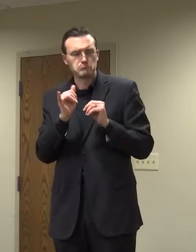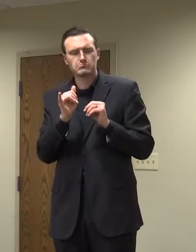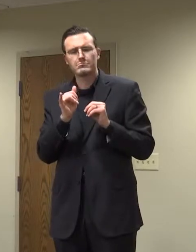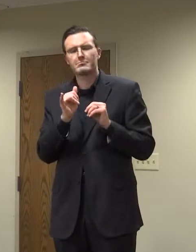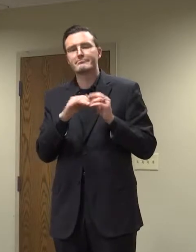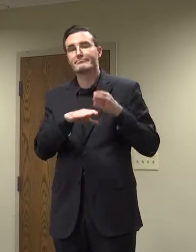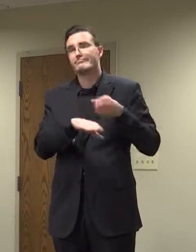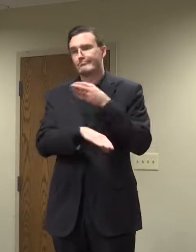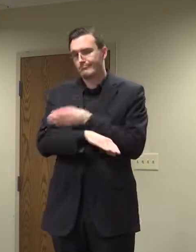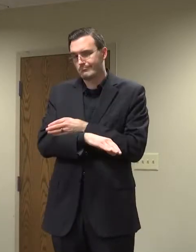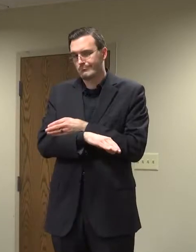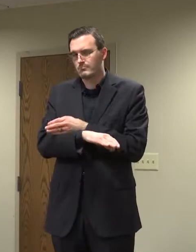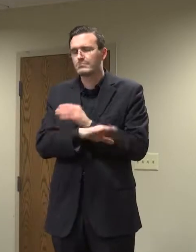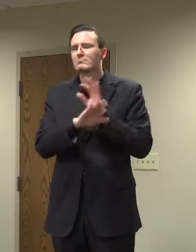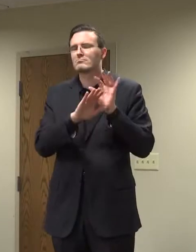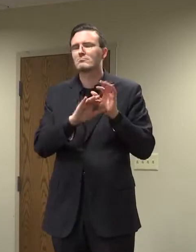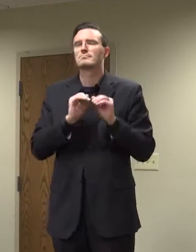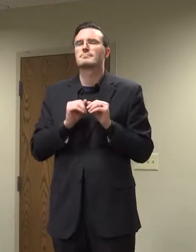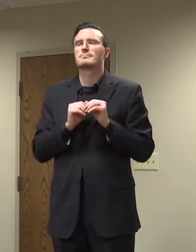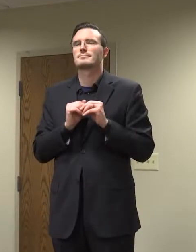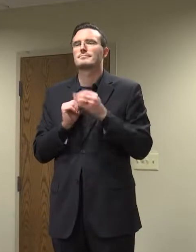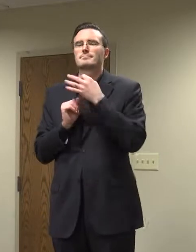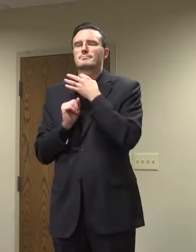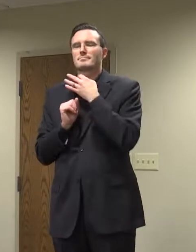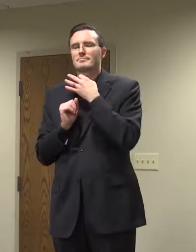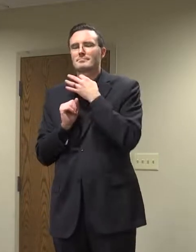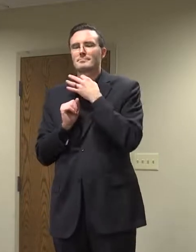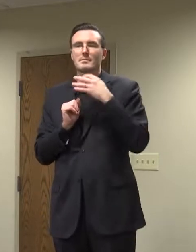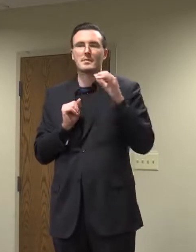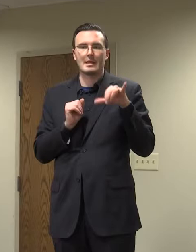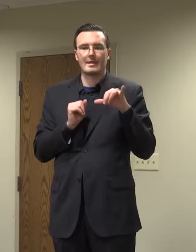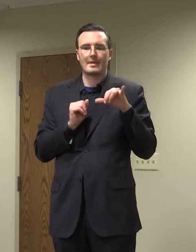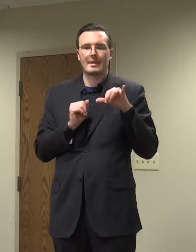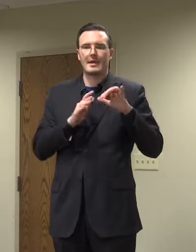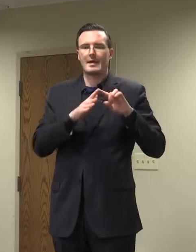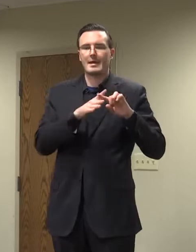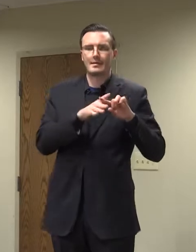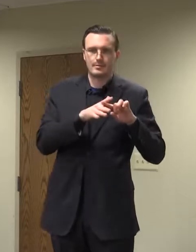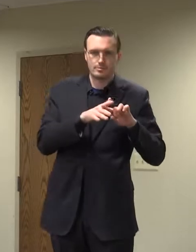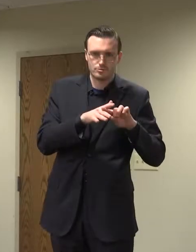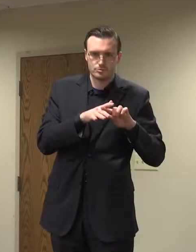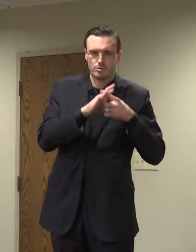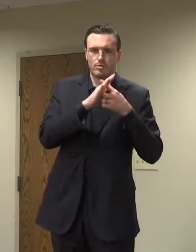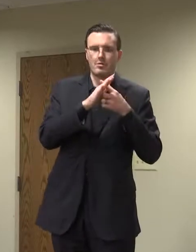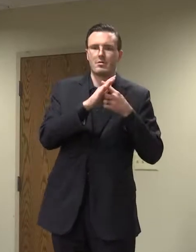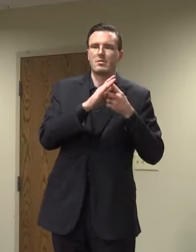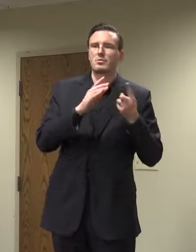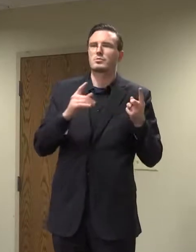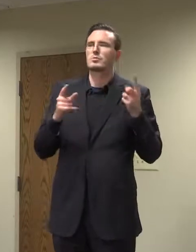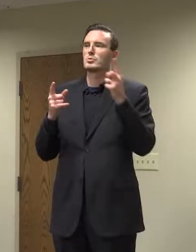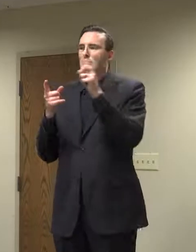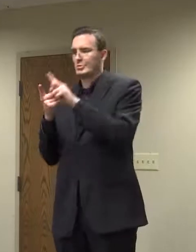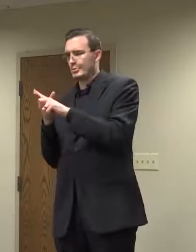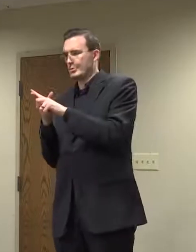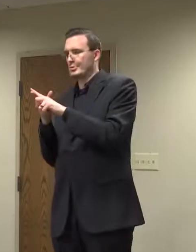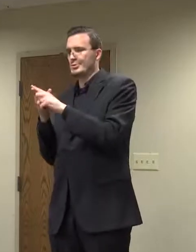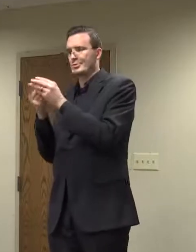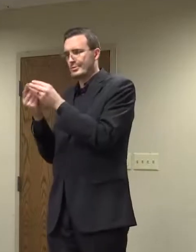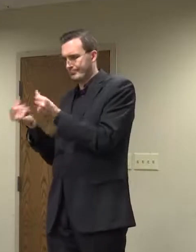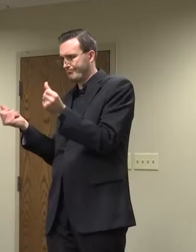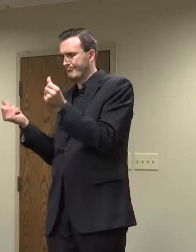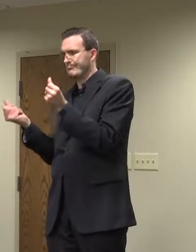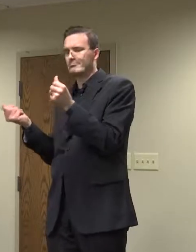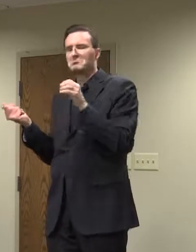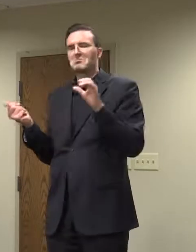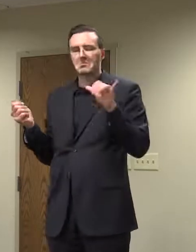how that curve, how long it takes for that to take effect as to mitigations reducing some of these positivity rates?